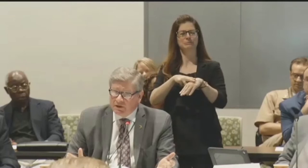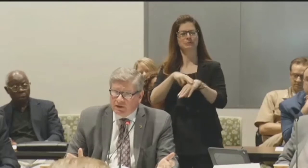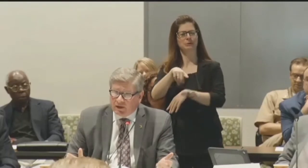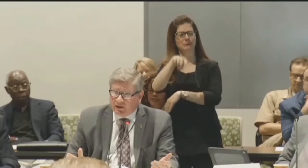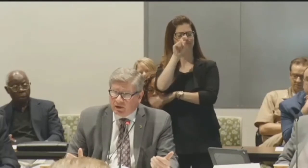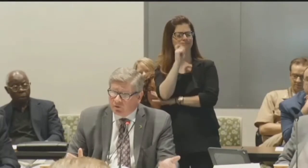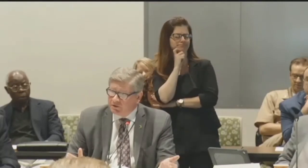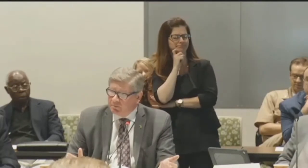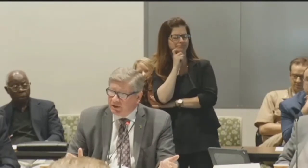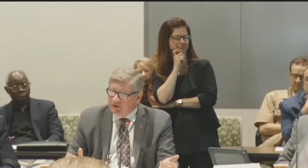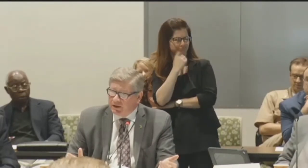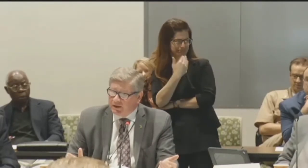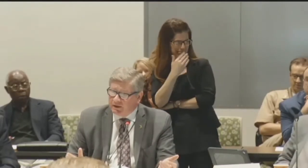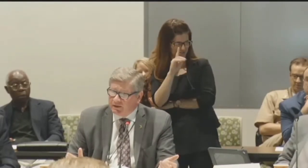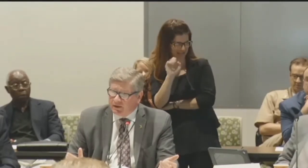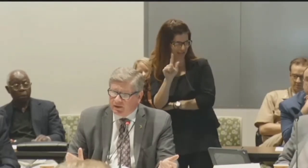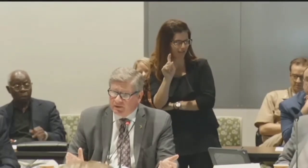rates are going to be